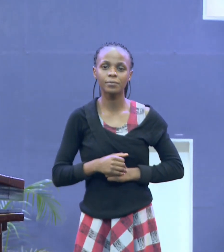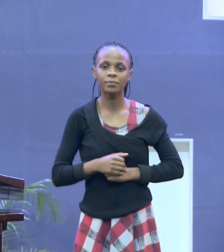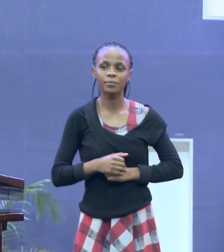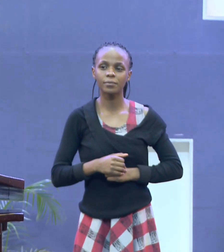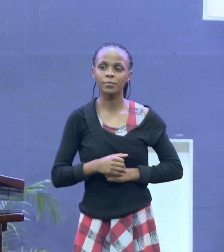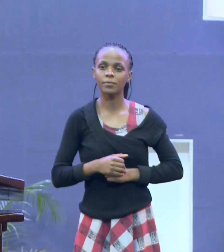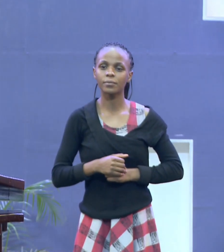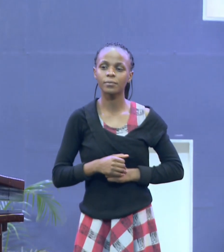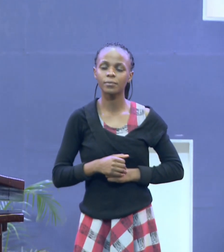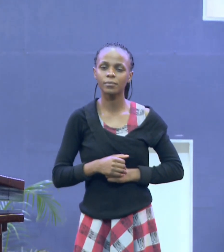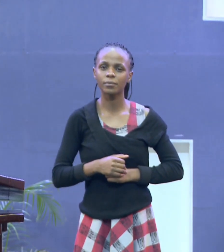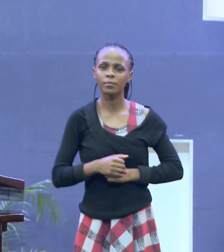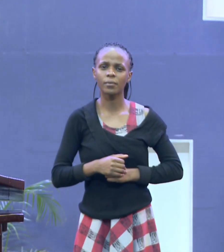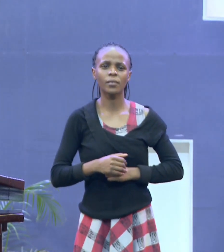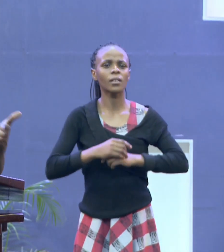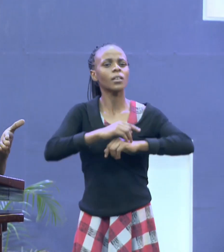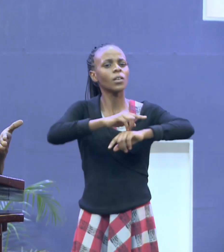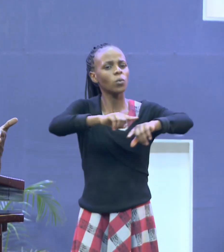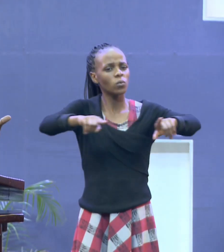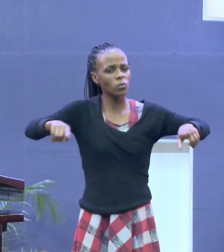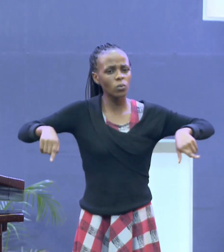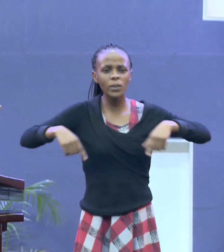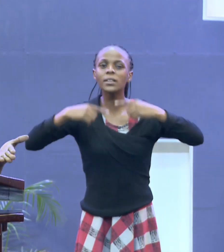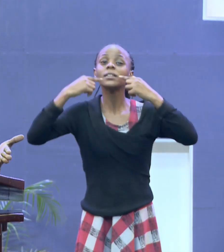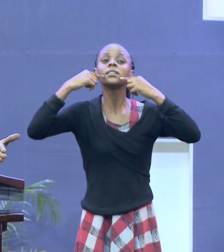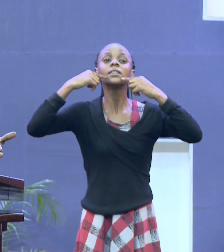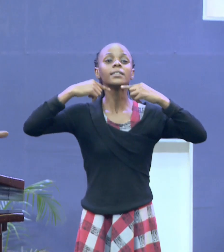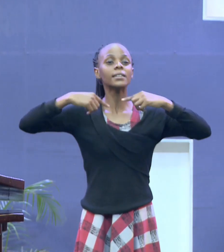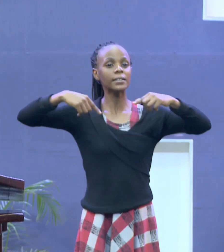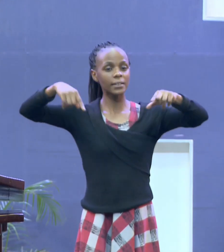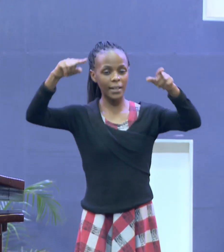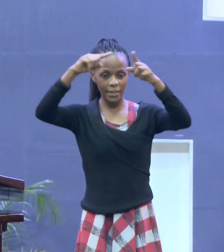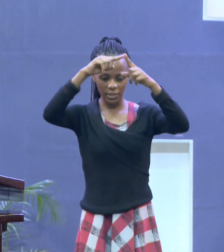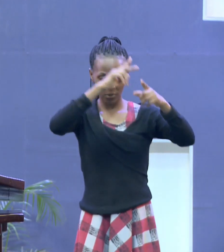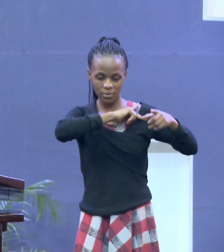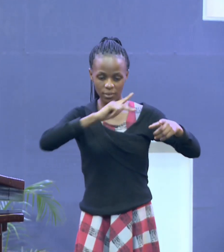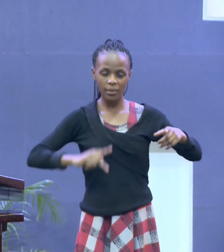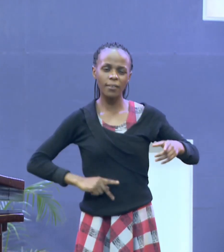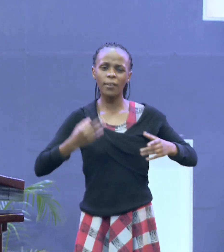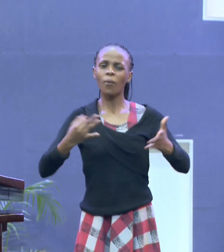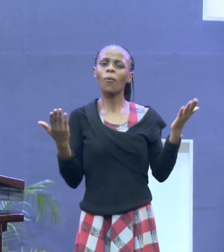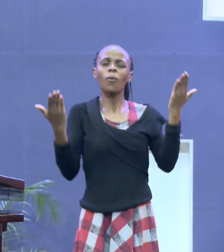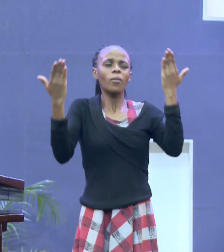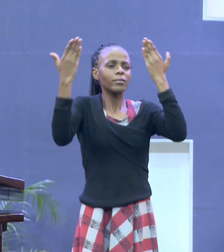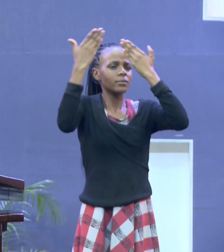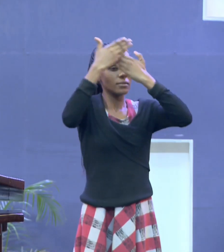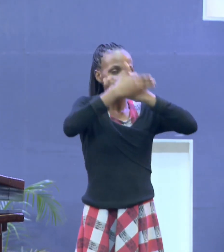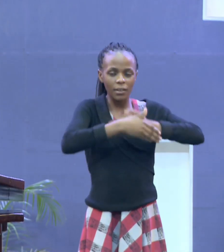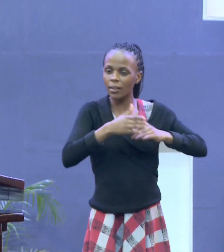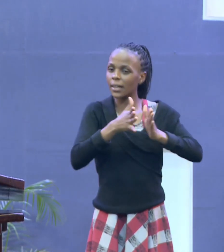tuba tu declaringa eriyo bwakabaka obw'ekizikiza nti tubusibudde ne tudiklaringa eriyo bwakabaka